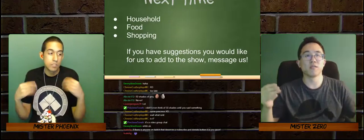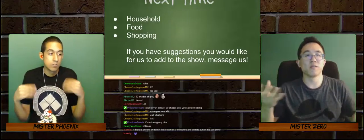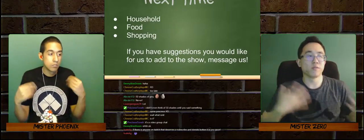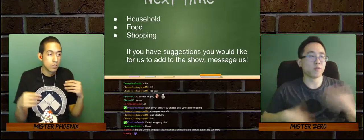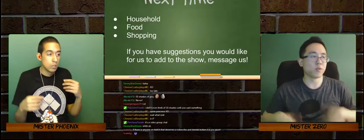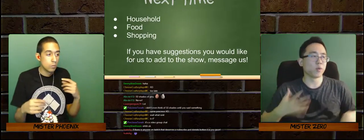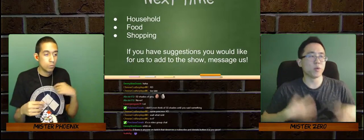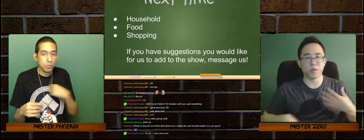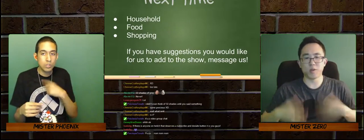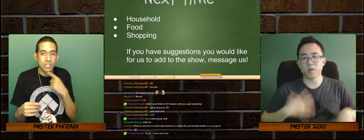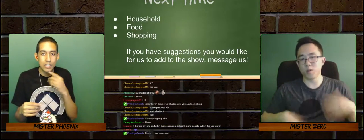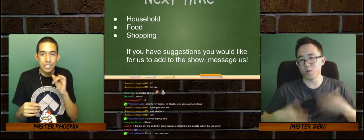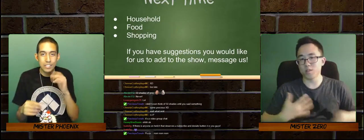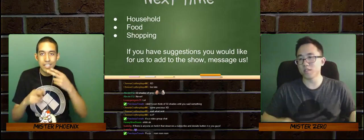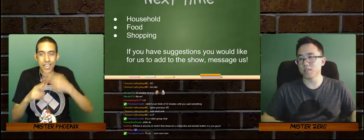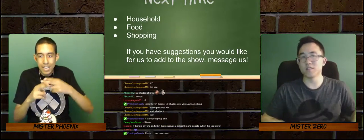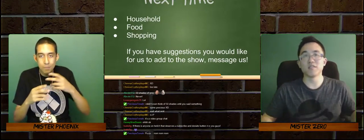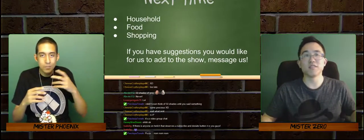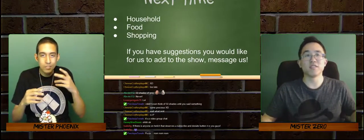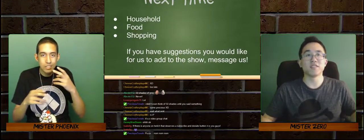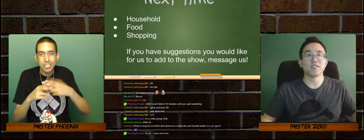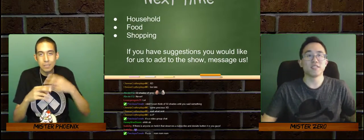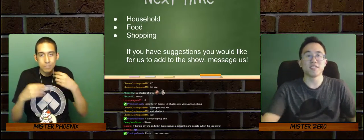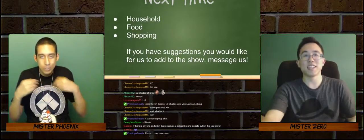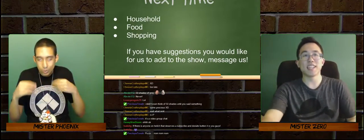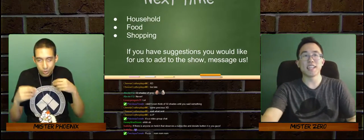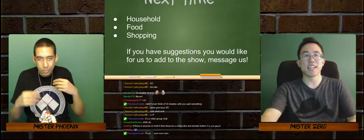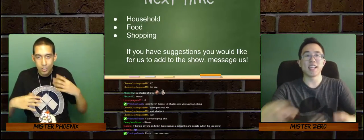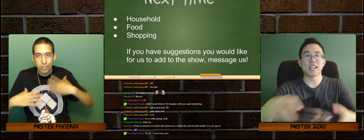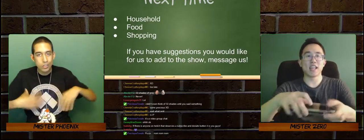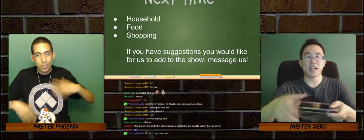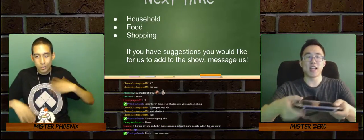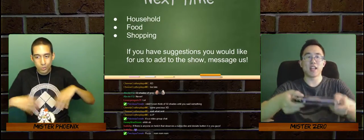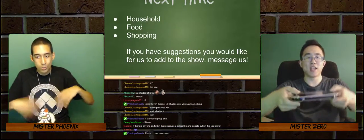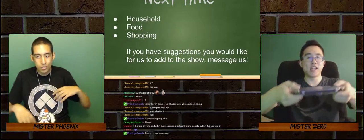shopping. We'll say like the name of the store,